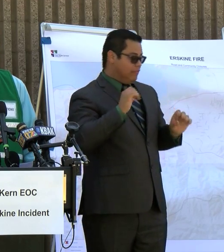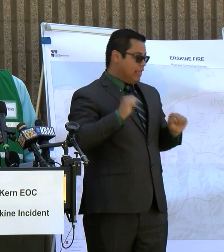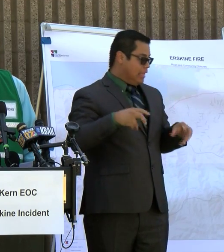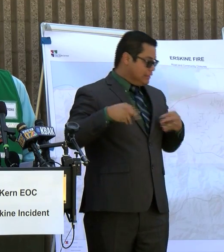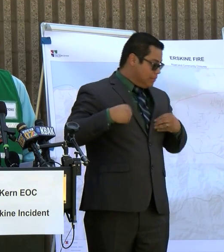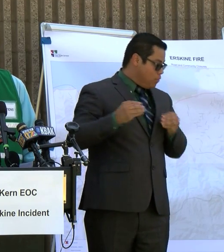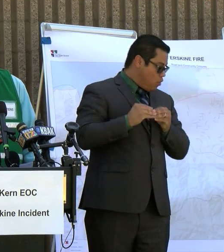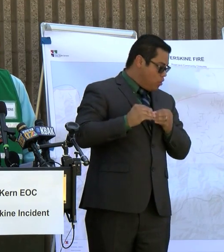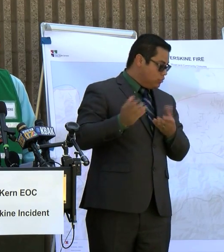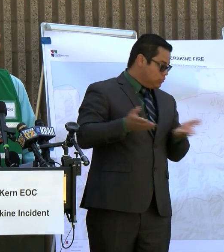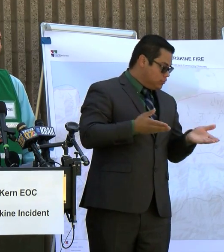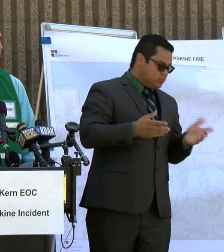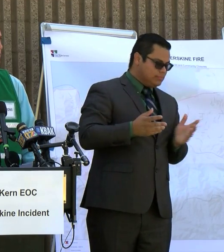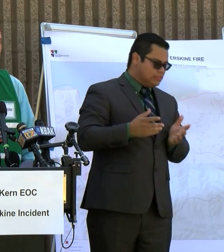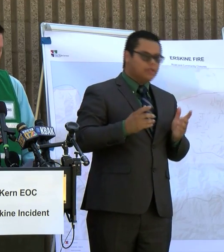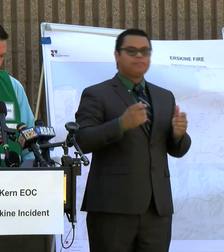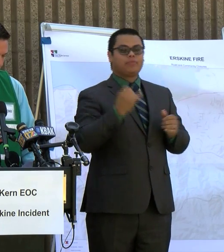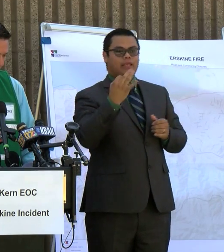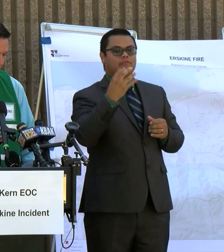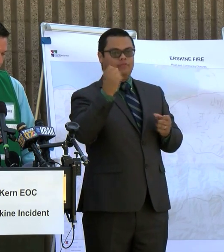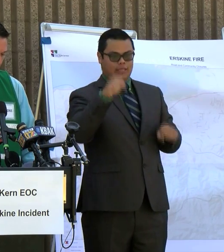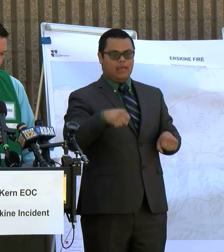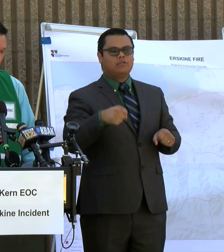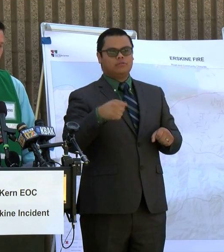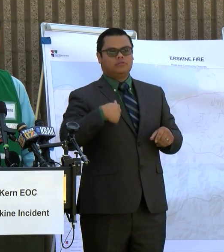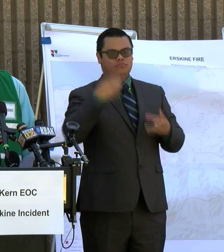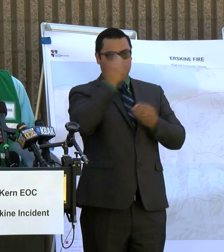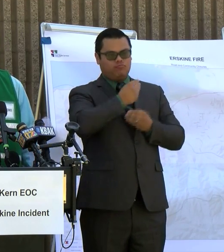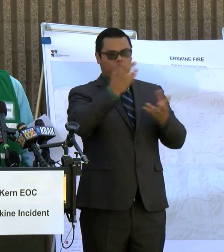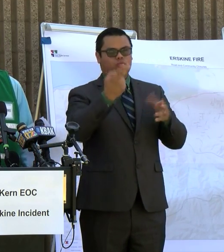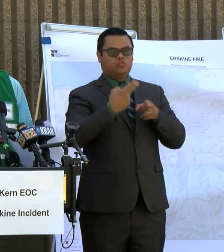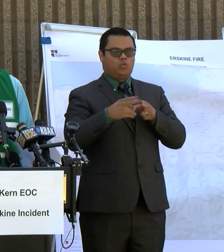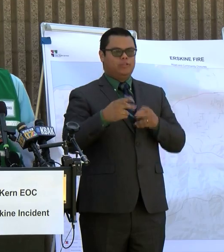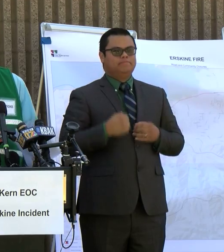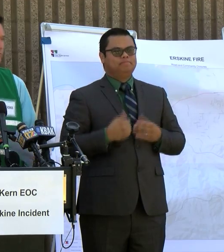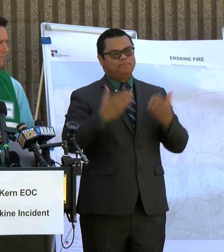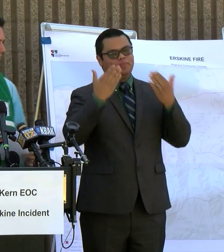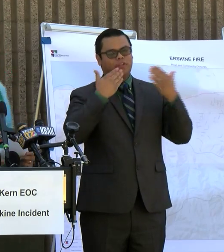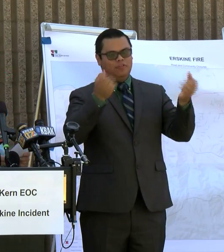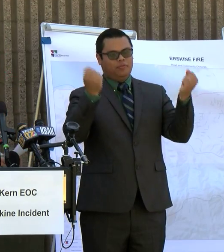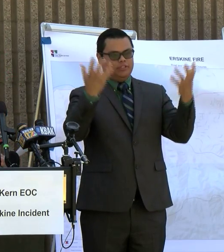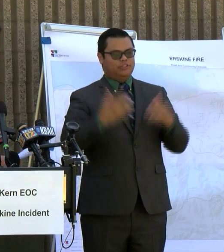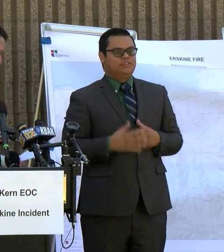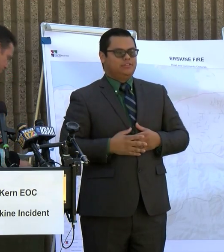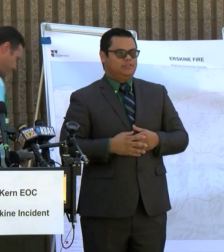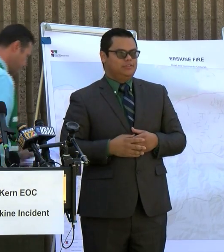If so, we will provide that information to the public shortly. Thank you very much.